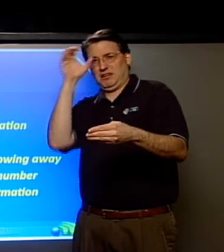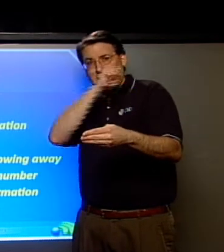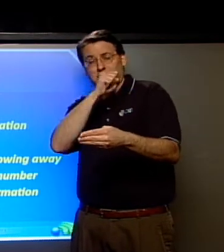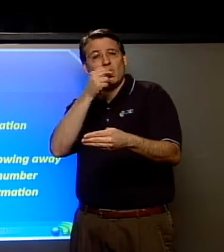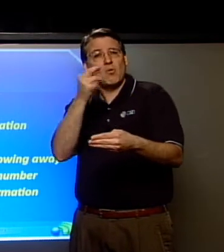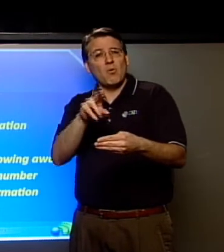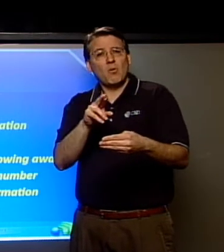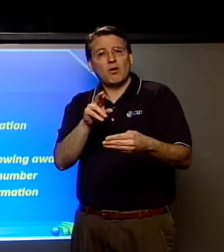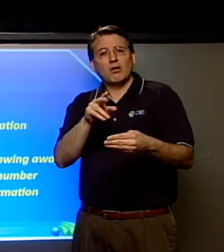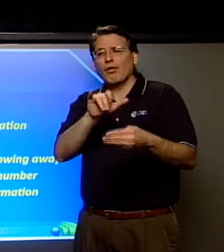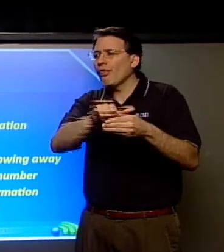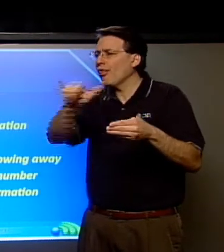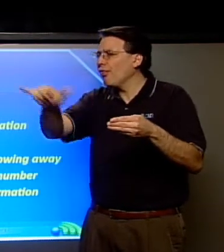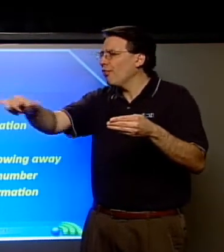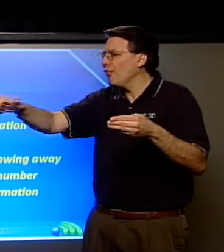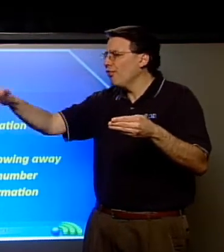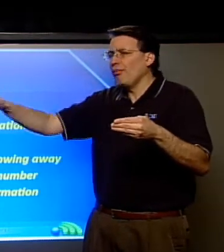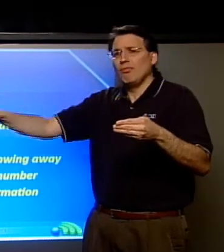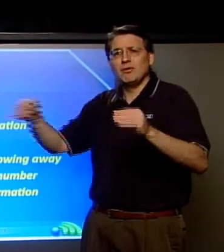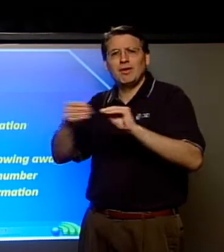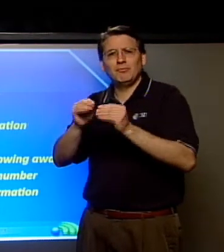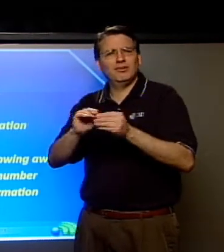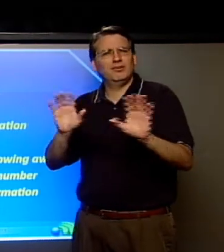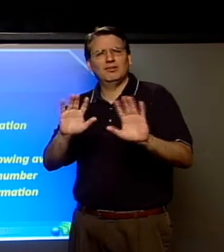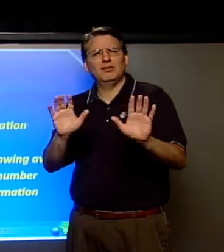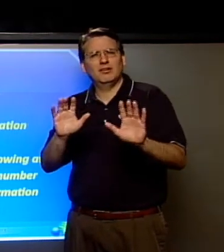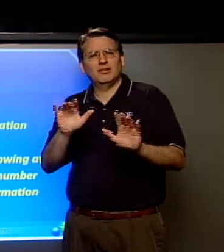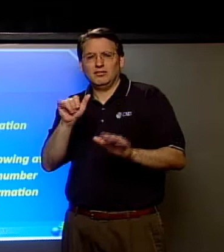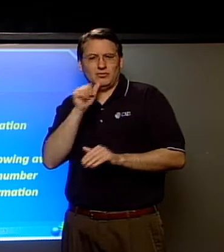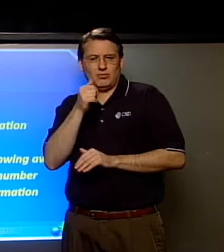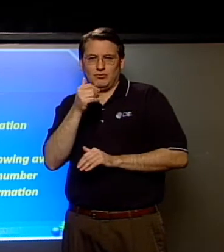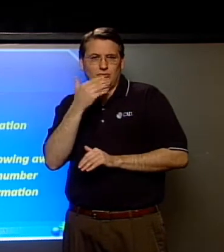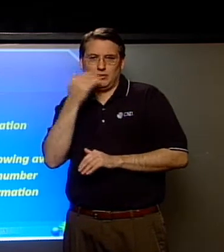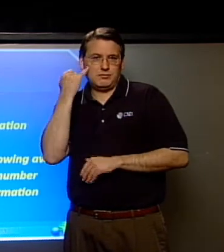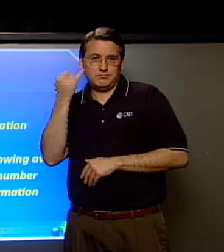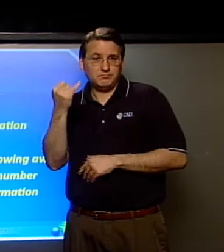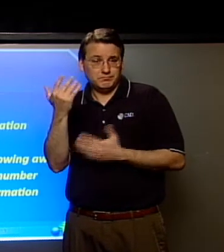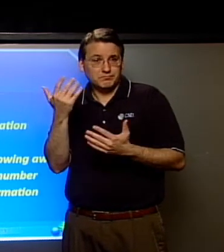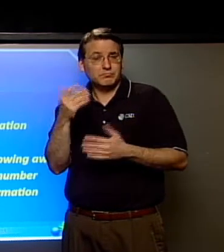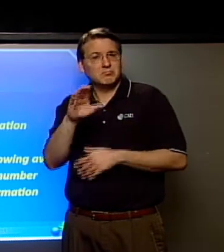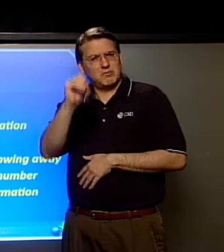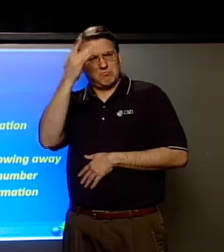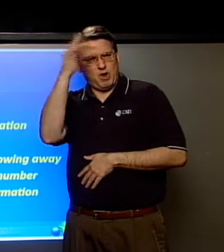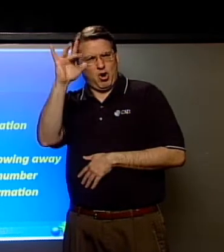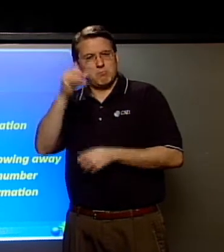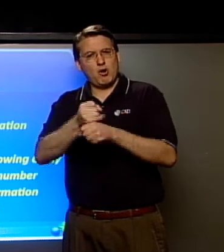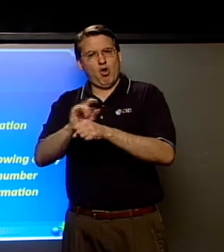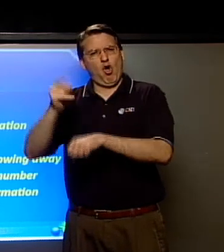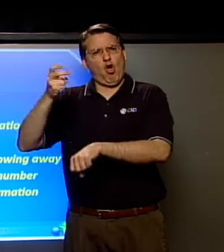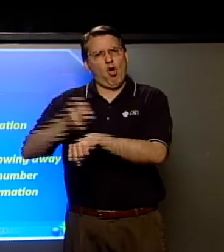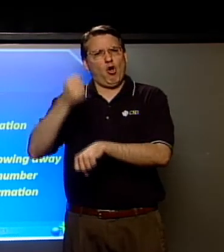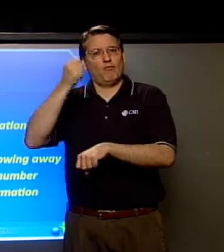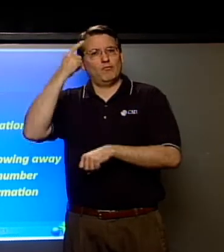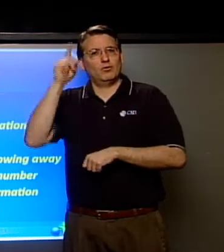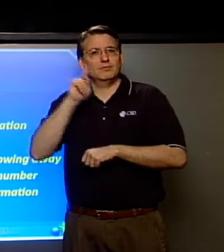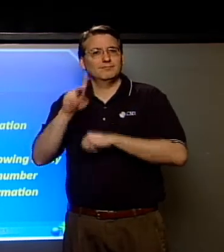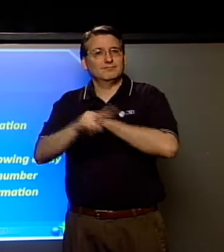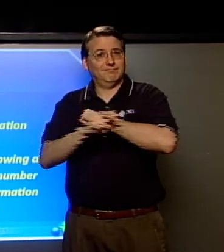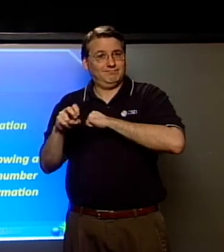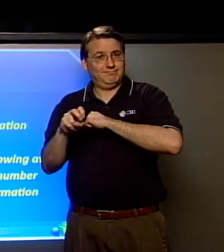Another way to protect yourself is to not use passwords that are the same for everything that you have, or just easy one-word passwords. You want to